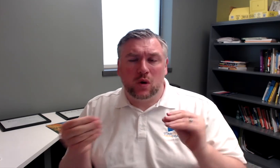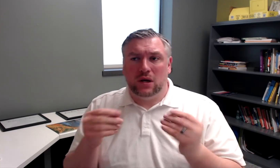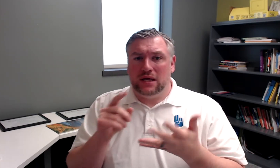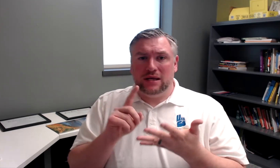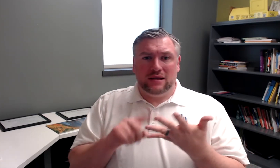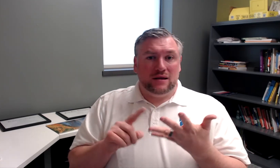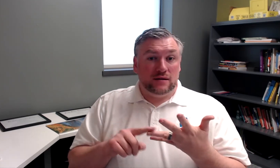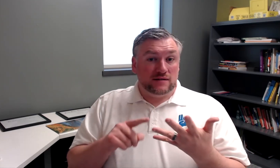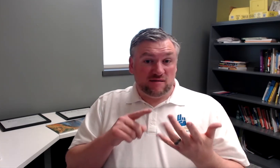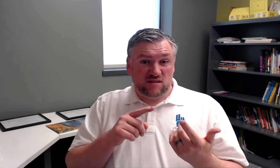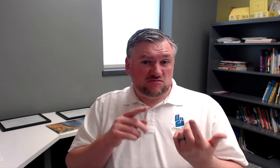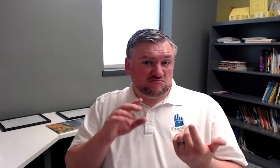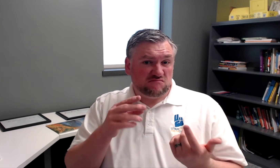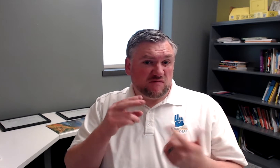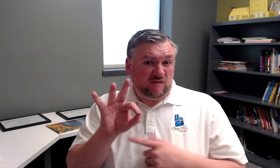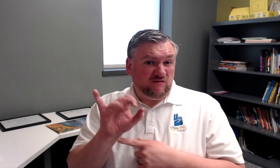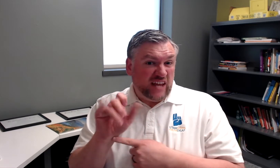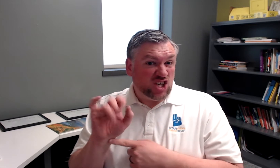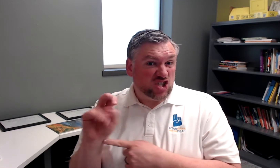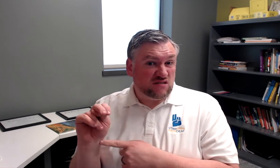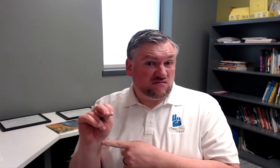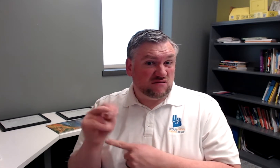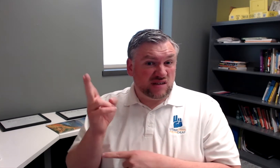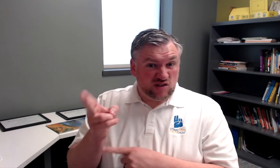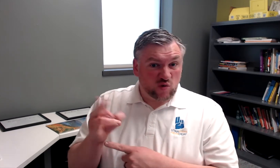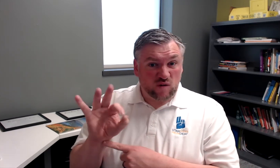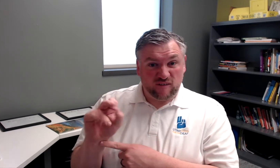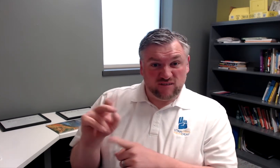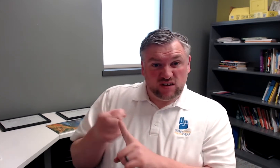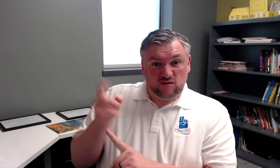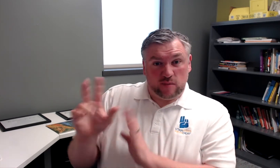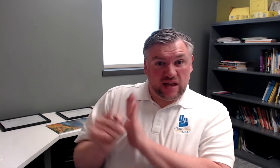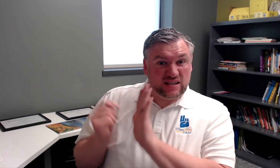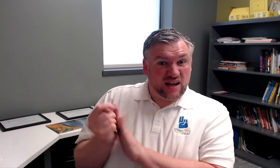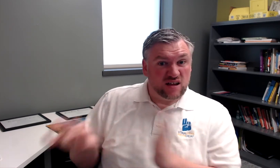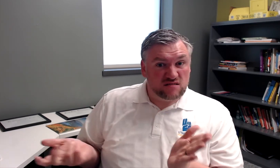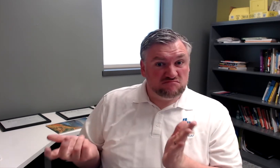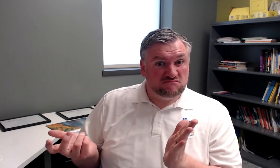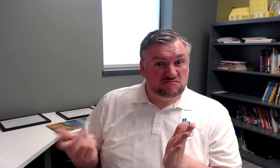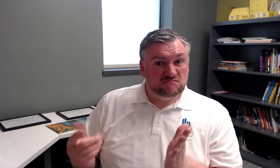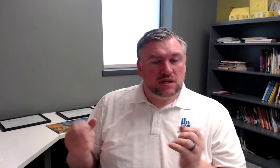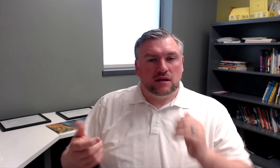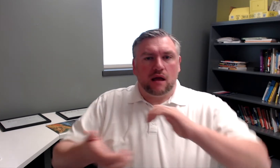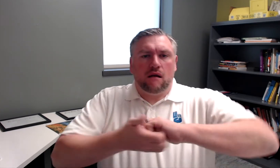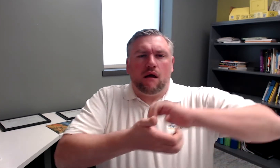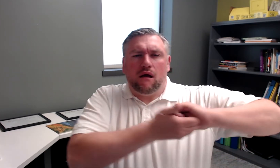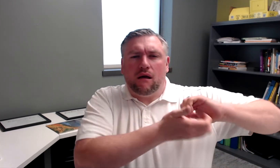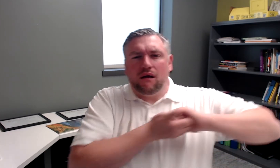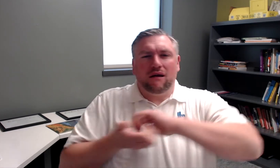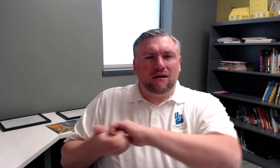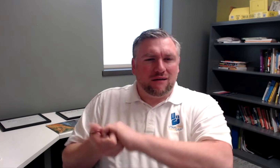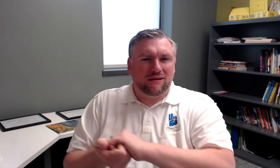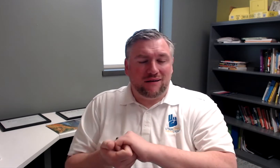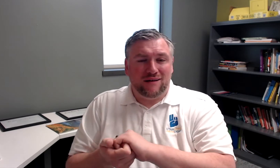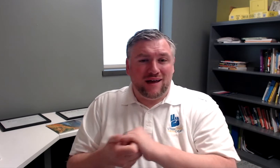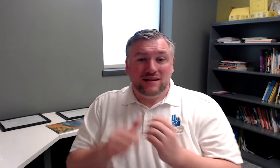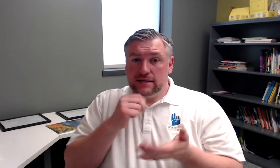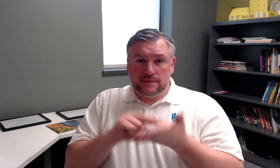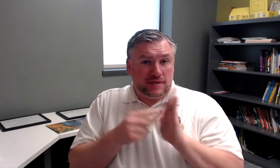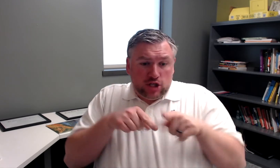news stories, there's fiction, historical fiction from that time. So many different